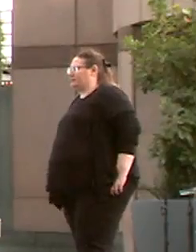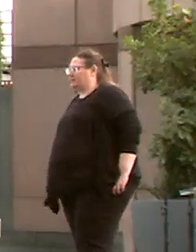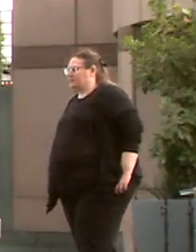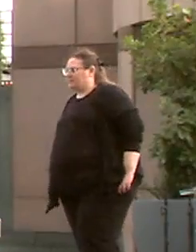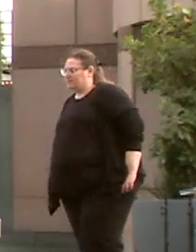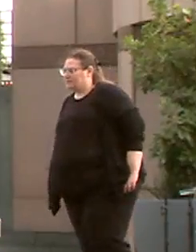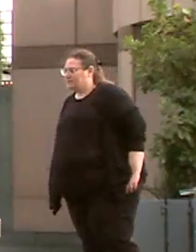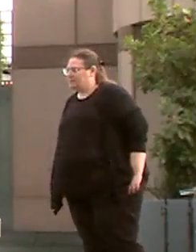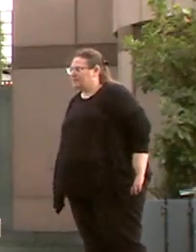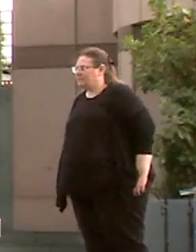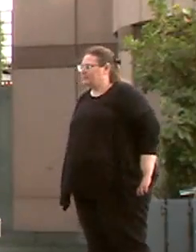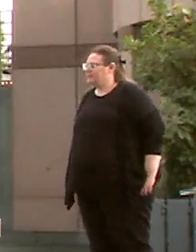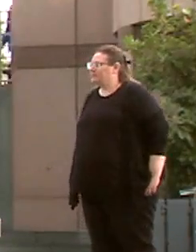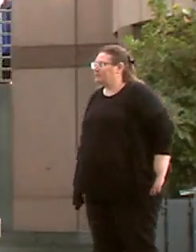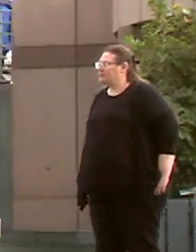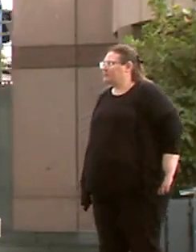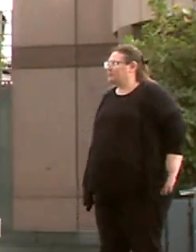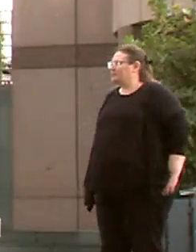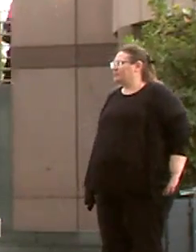further. Yeah.